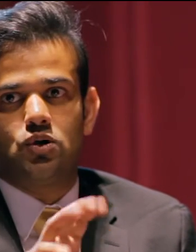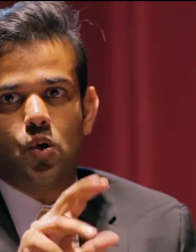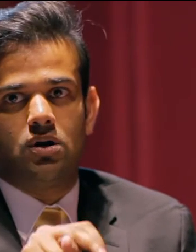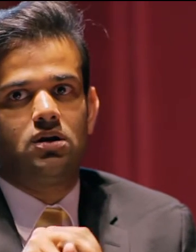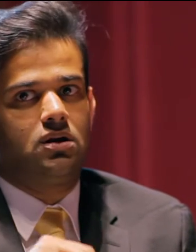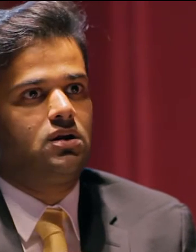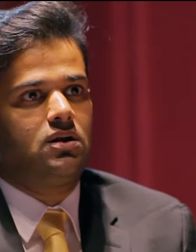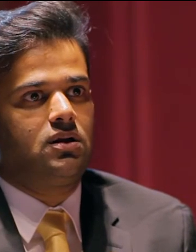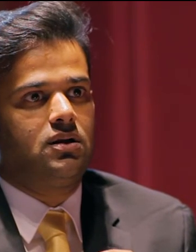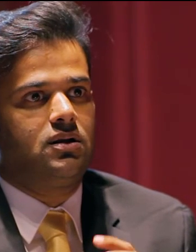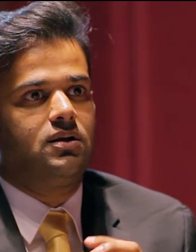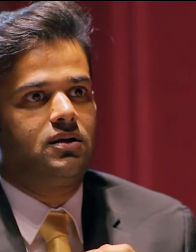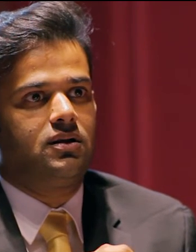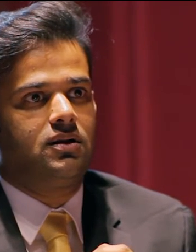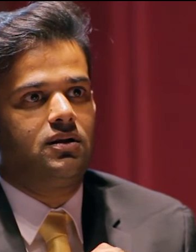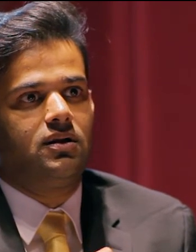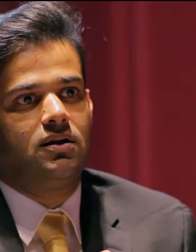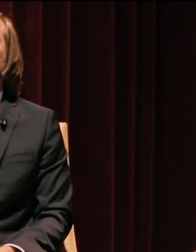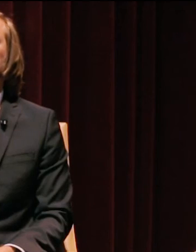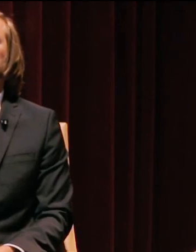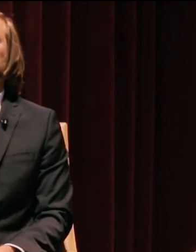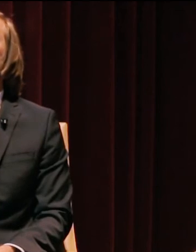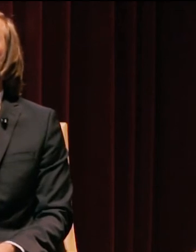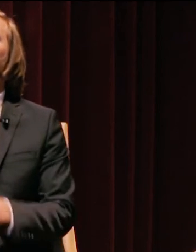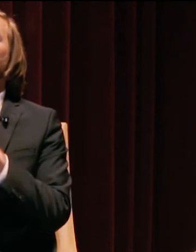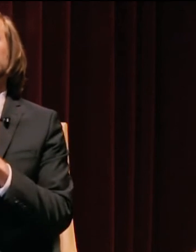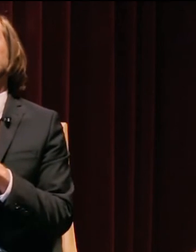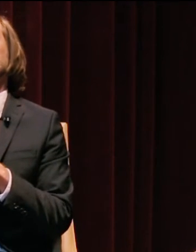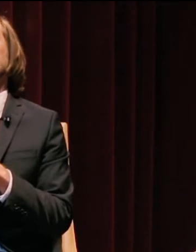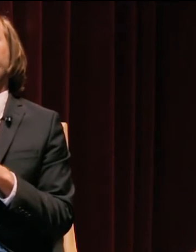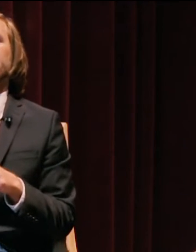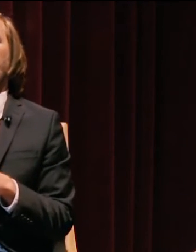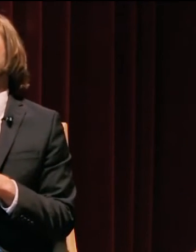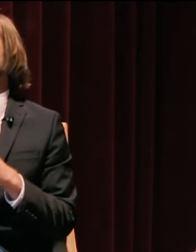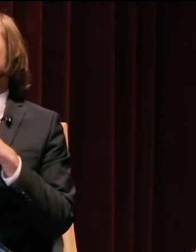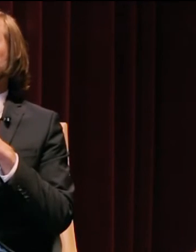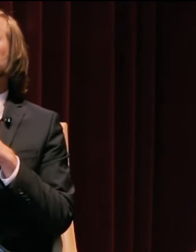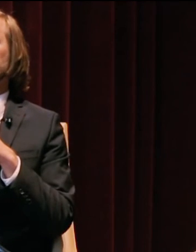that, or is it from your own? Actually, it's been self-funded from the beginning.